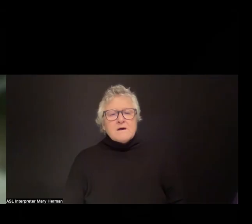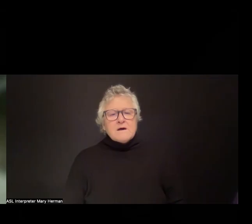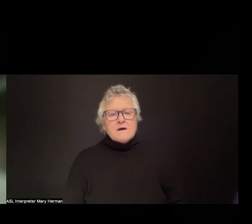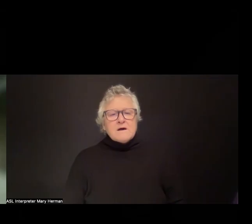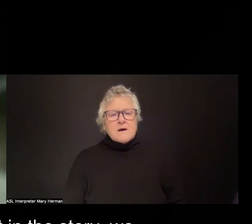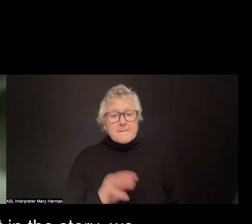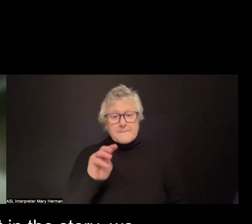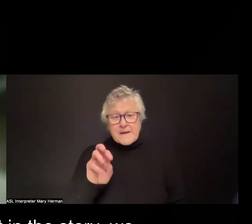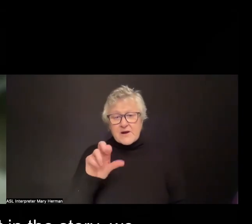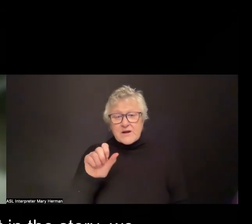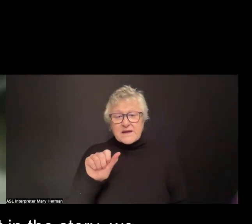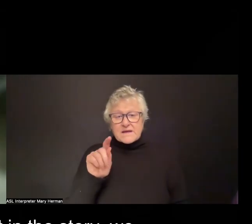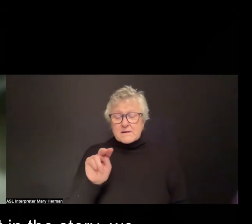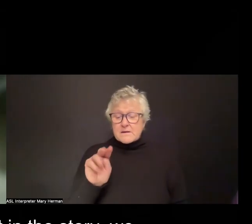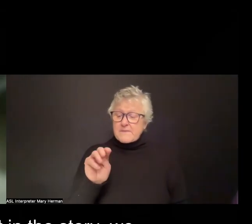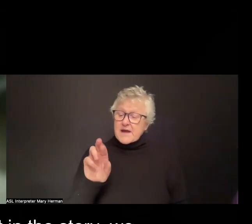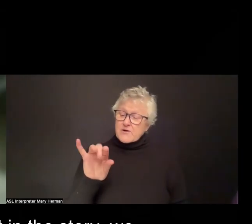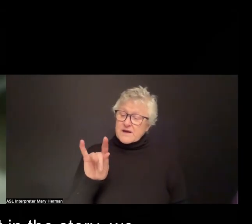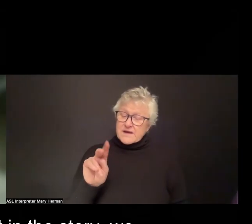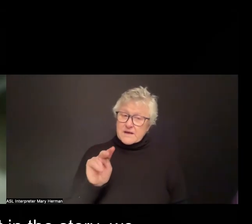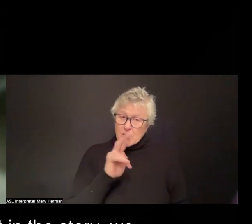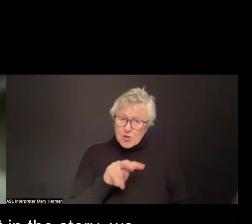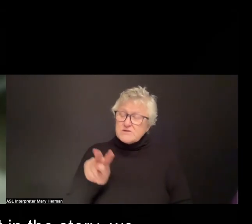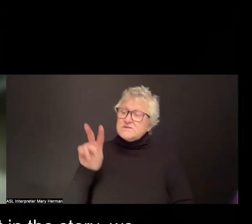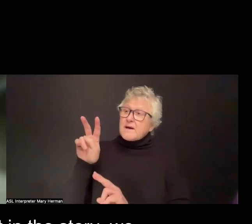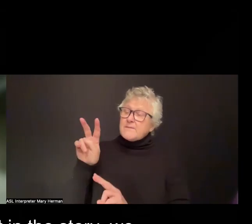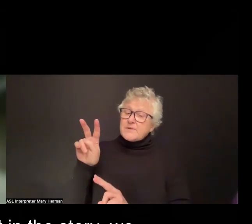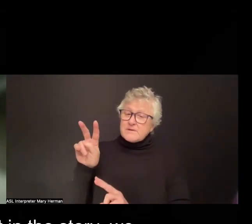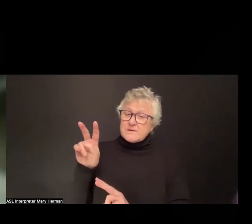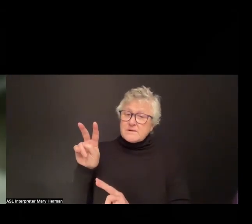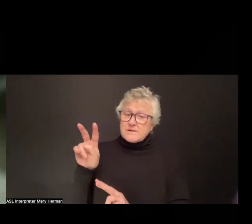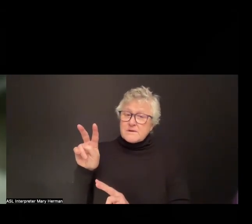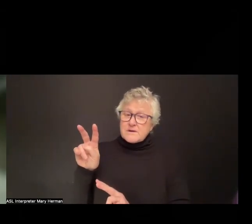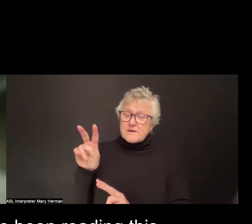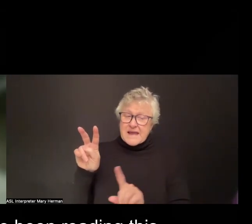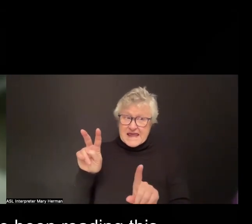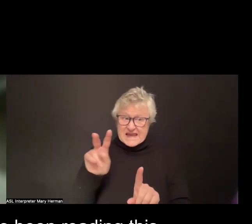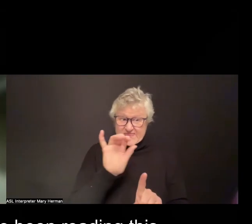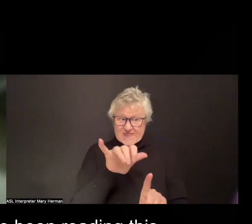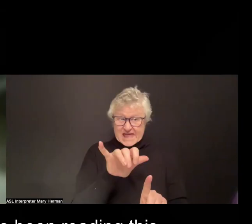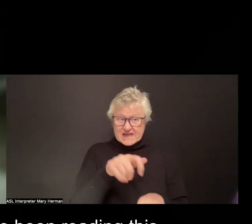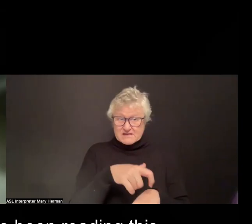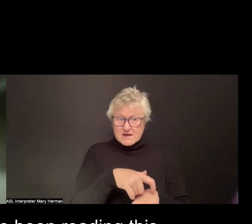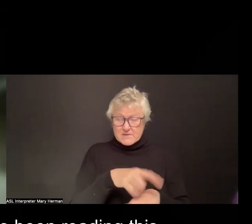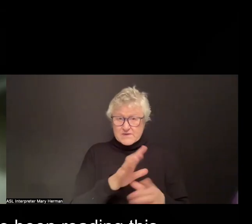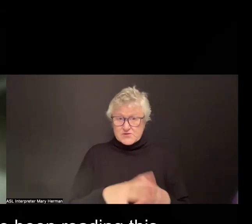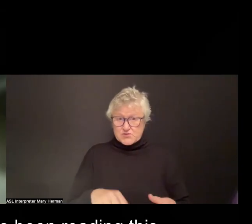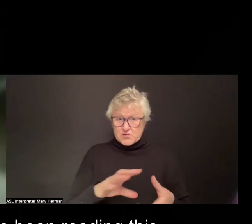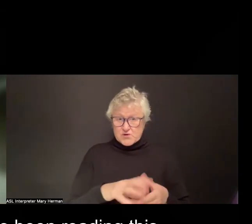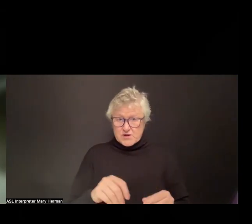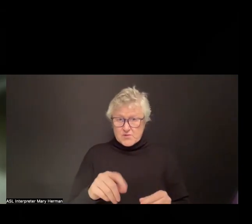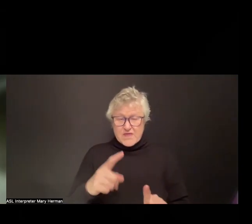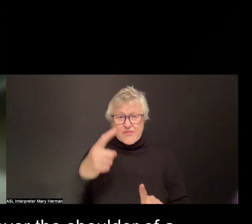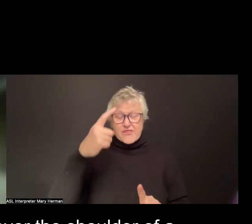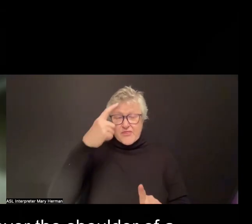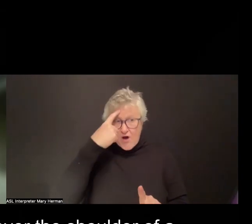too. So at this point in the story, we discover that we thought we were buried inside a narrative, but actually we've been reading this